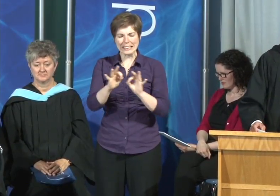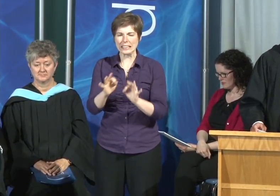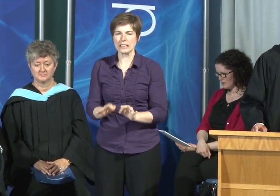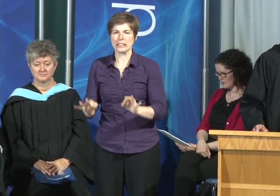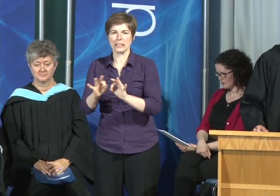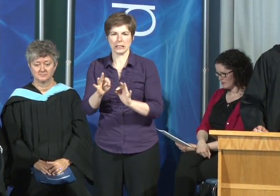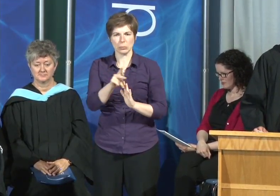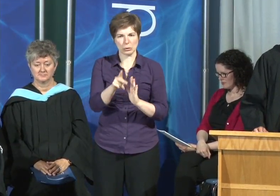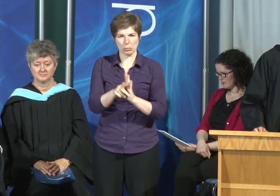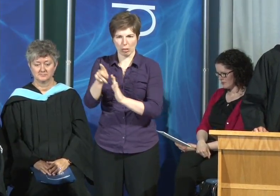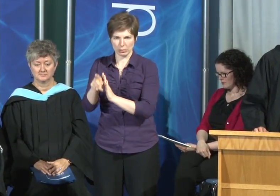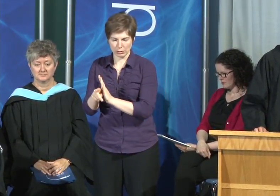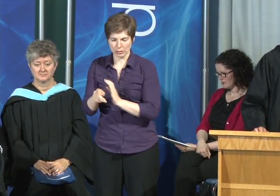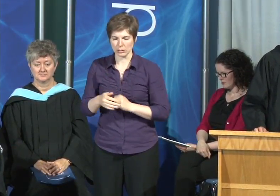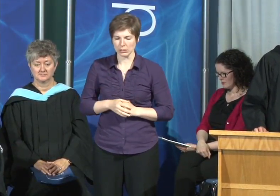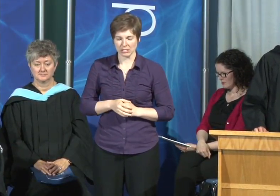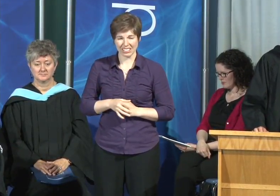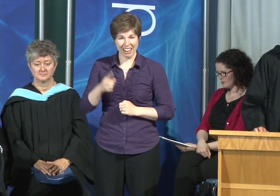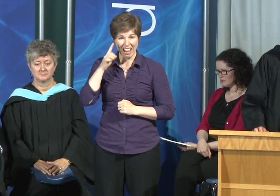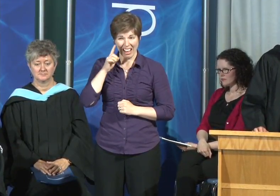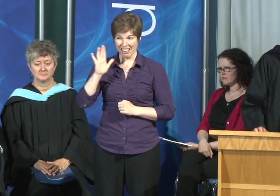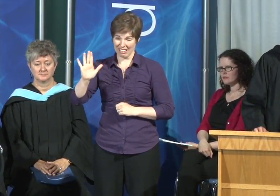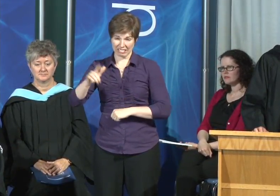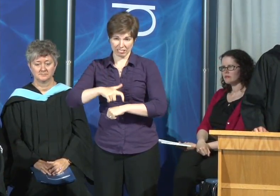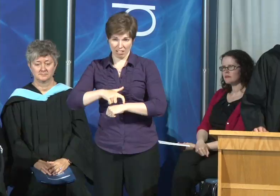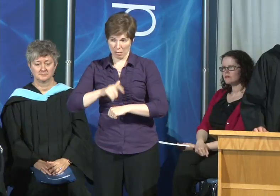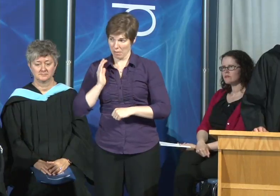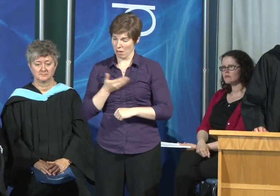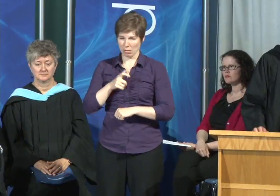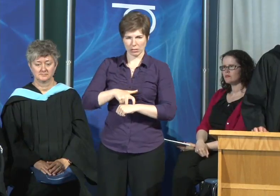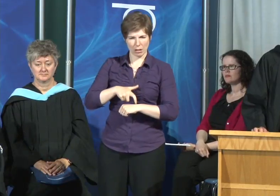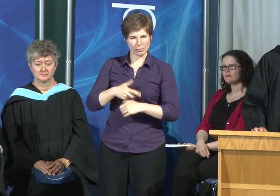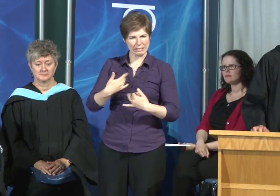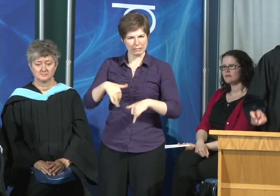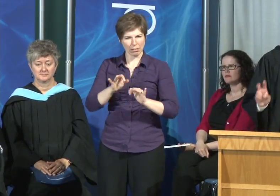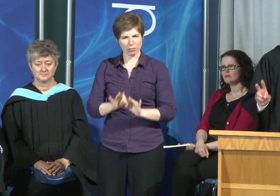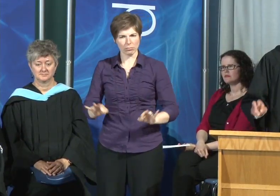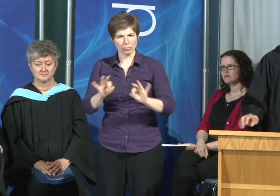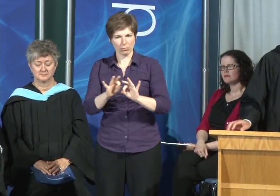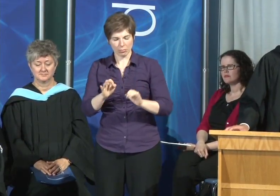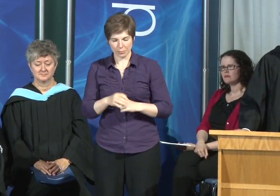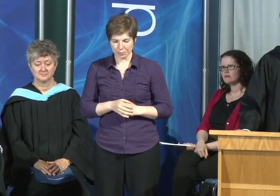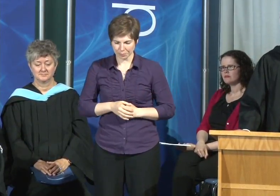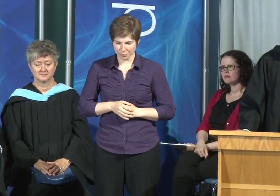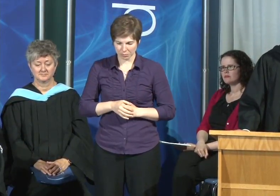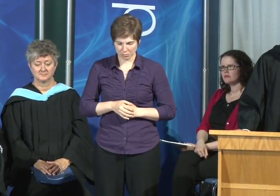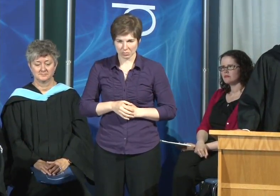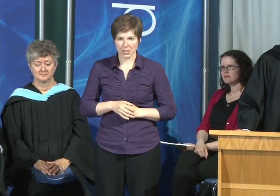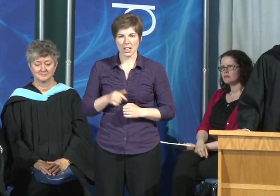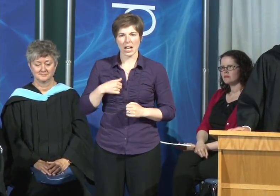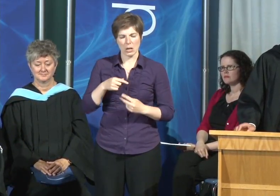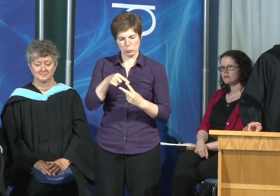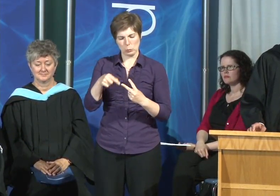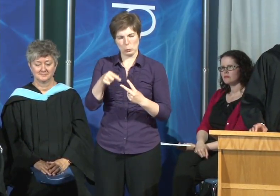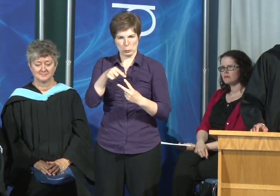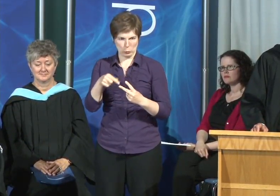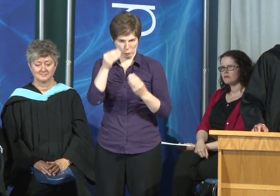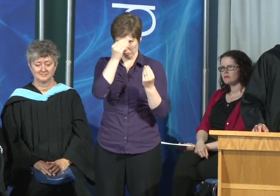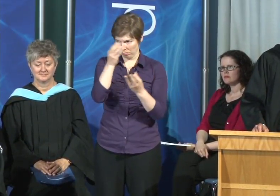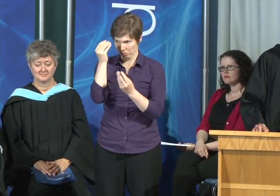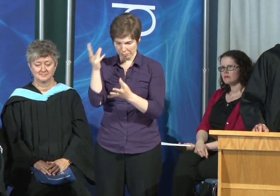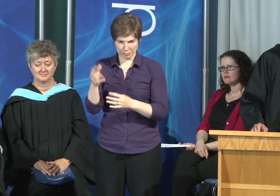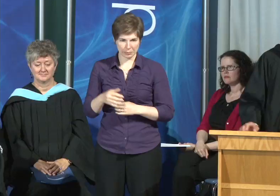I think they are as relevant today as they were back then. And I want to quickly just share two of those guiding principles with you this